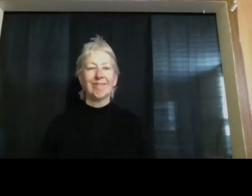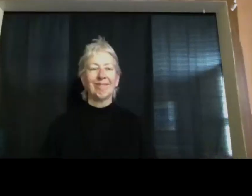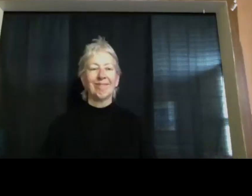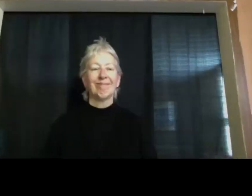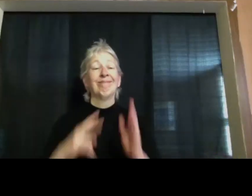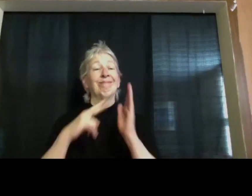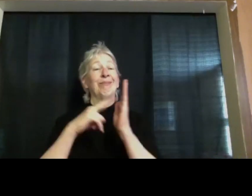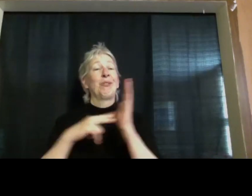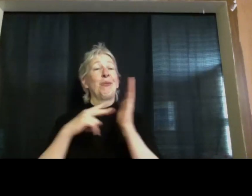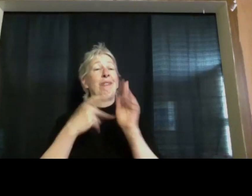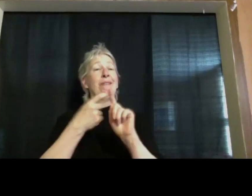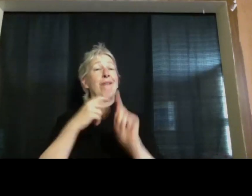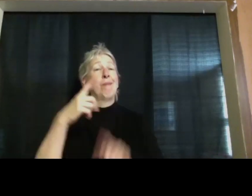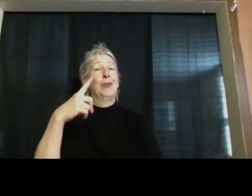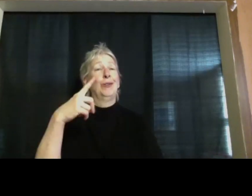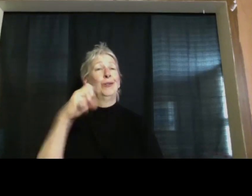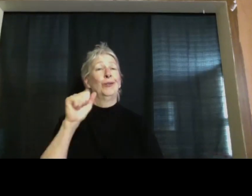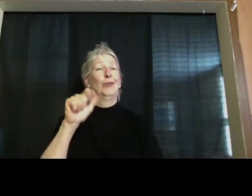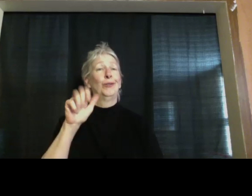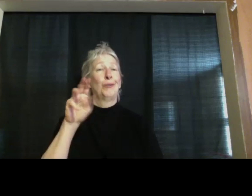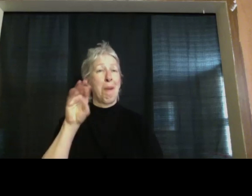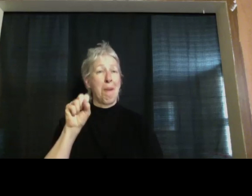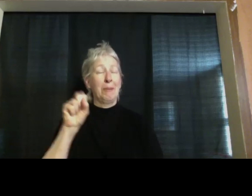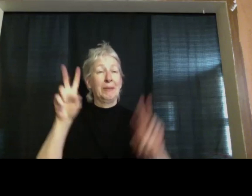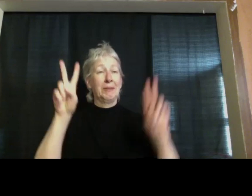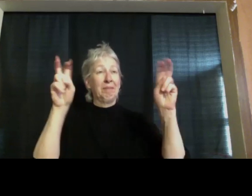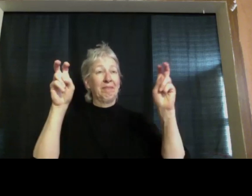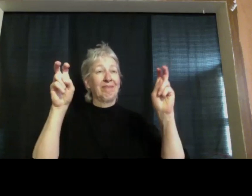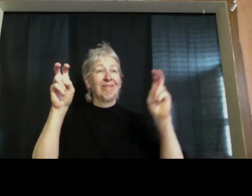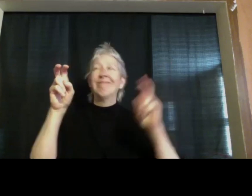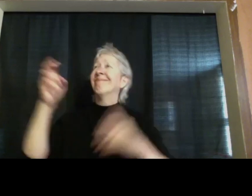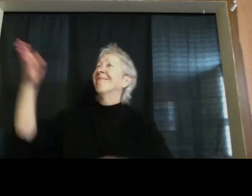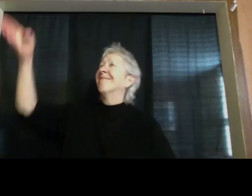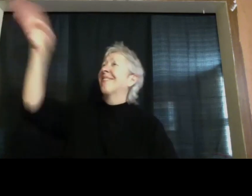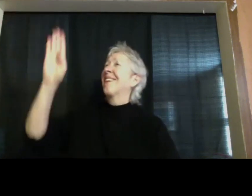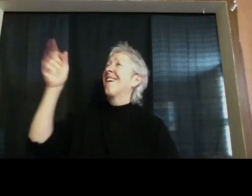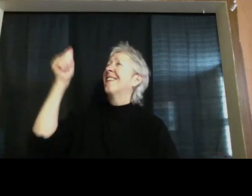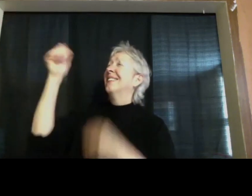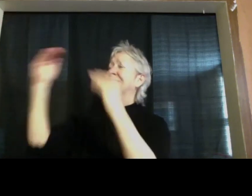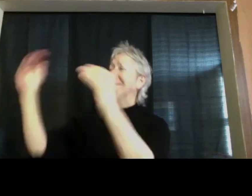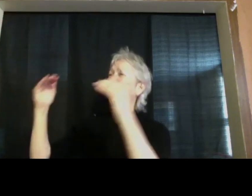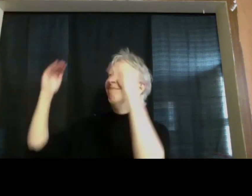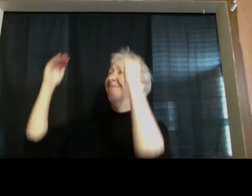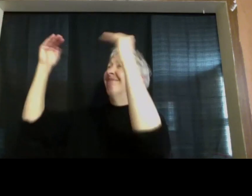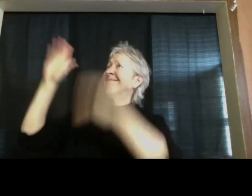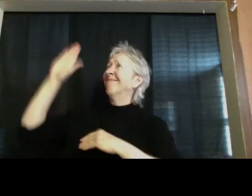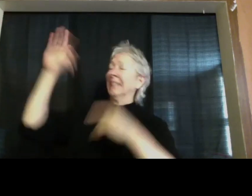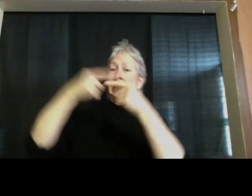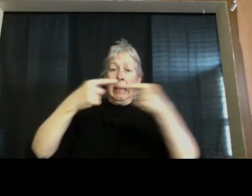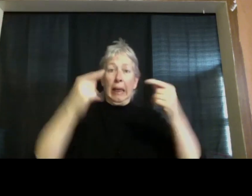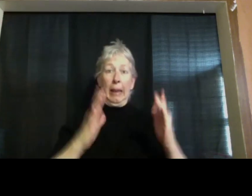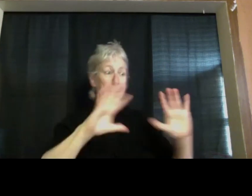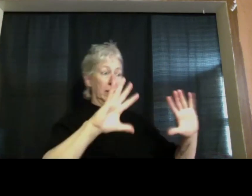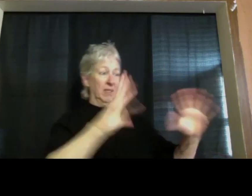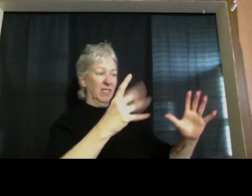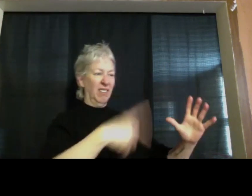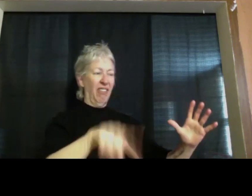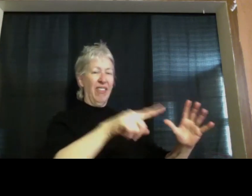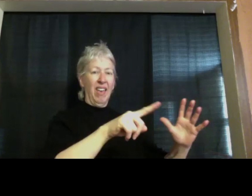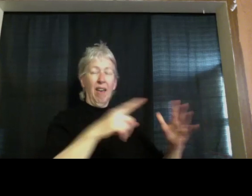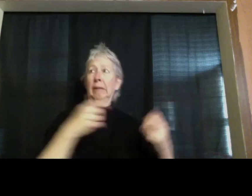From the Psalms. Let God arise and let God's enemies be scattered. Let those who hate God